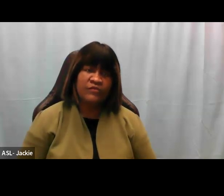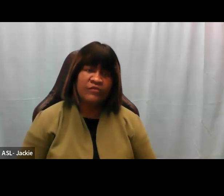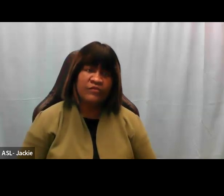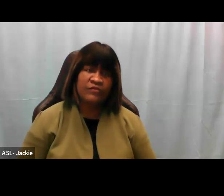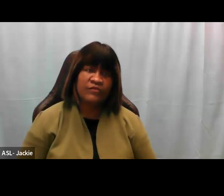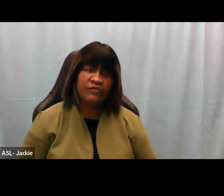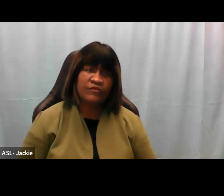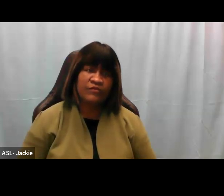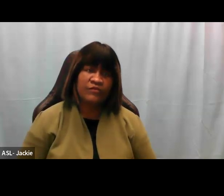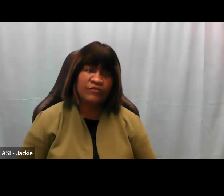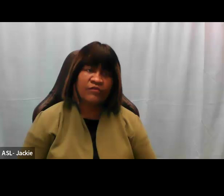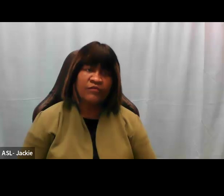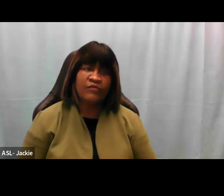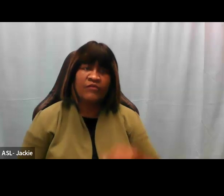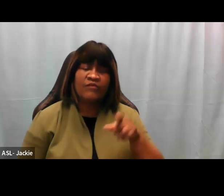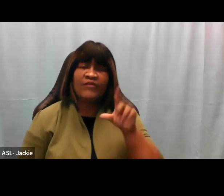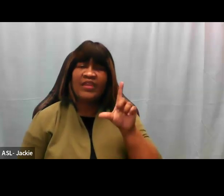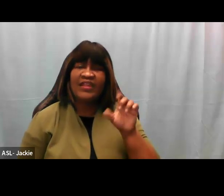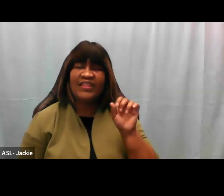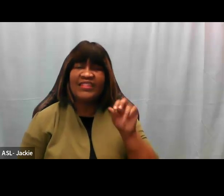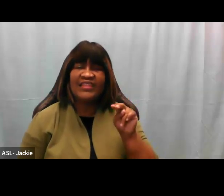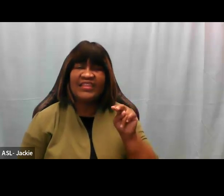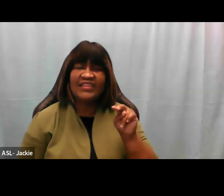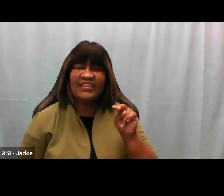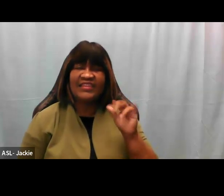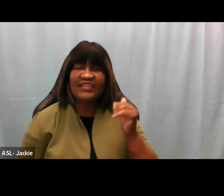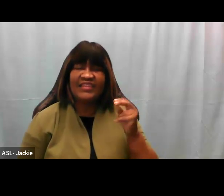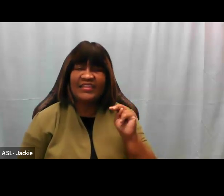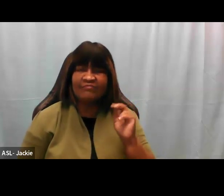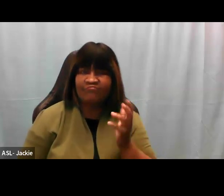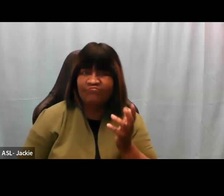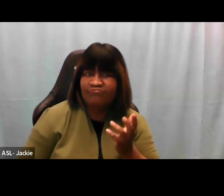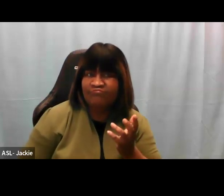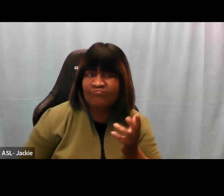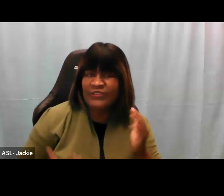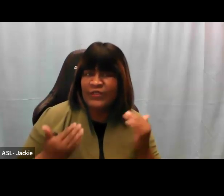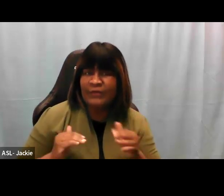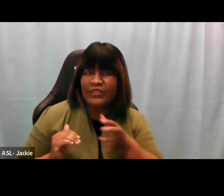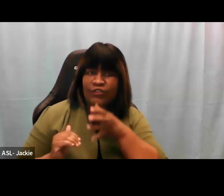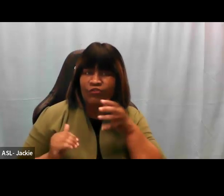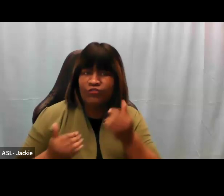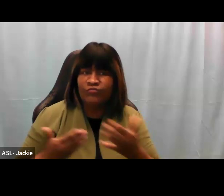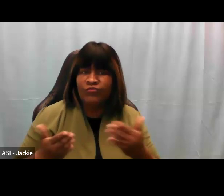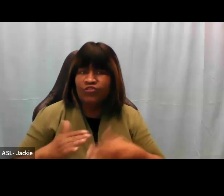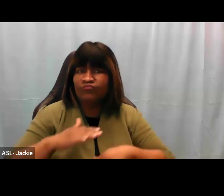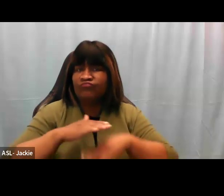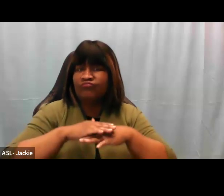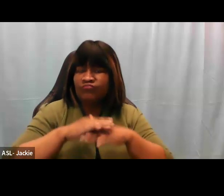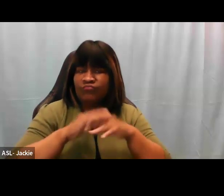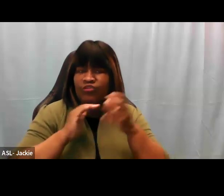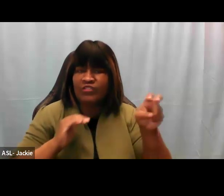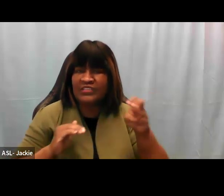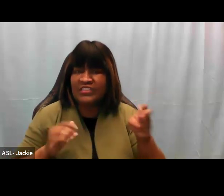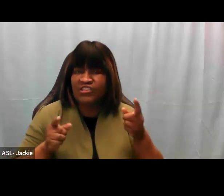All right, you have to lean into limited rural resources so that you can maximize transition outcomes.